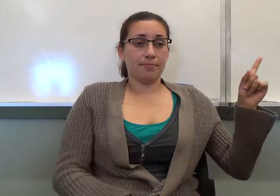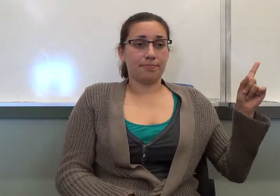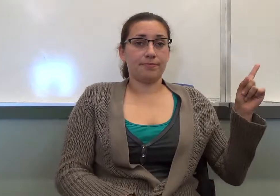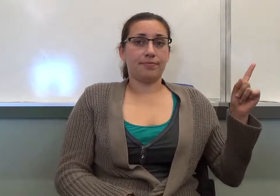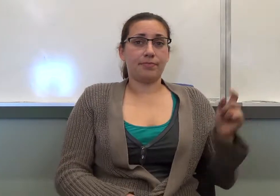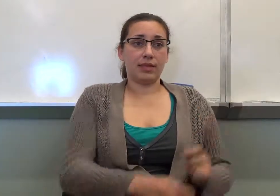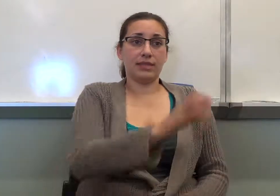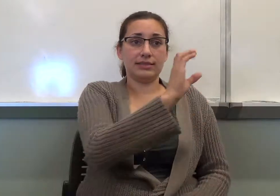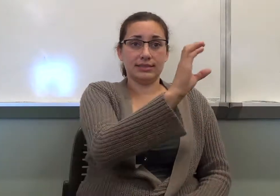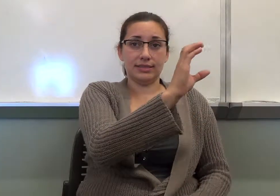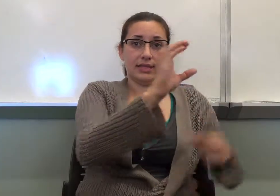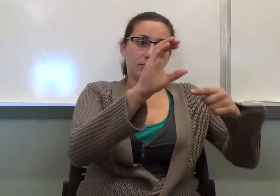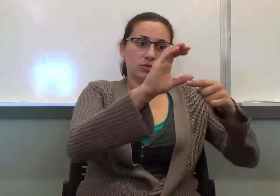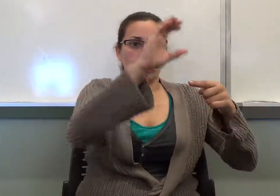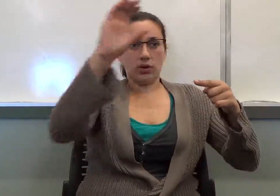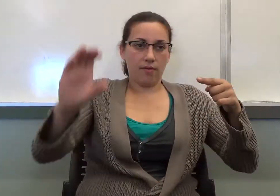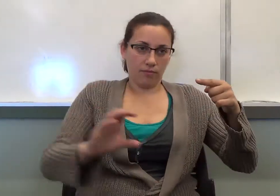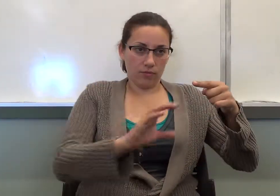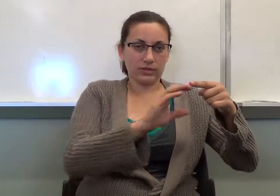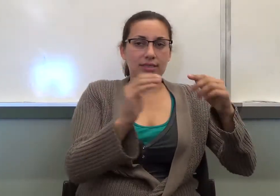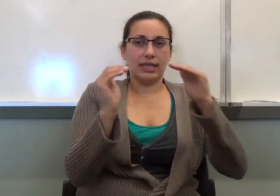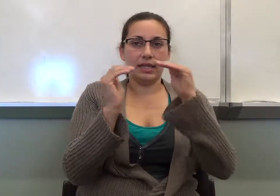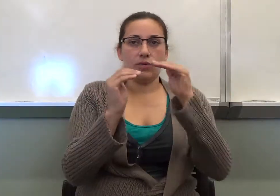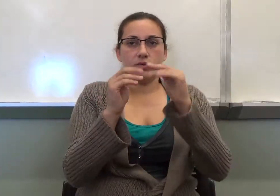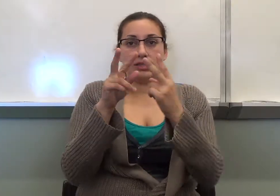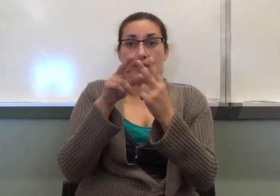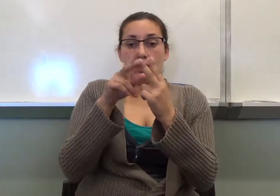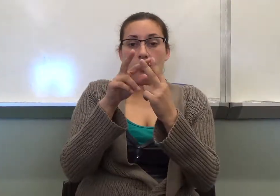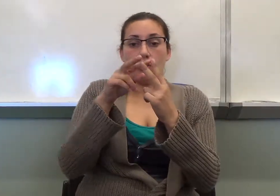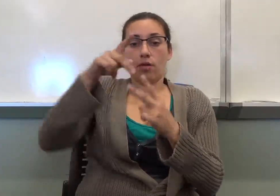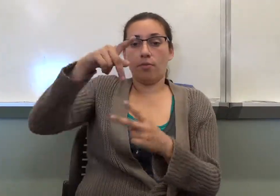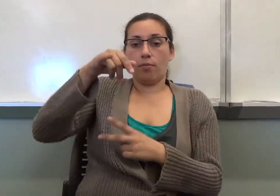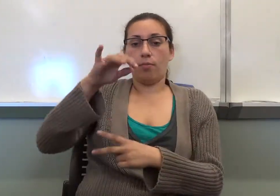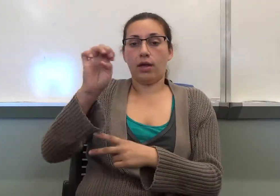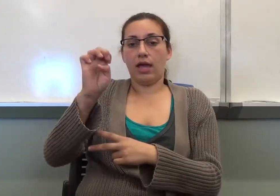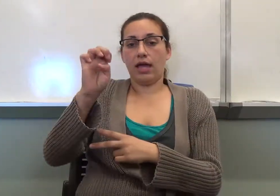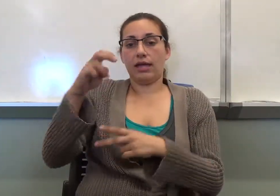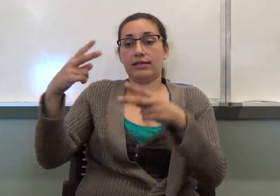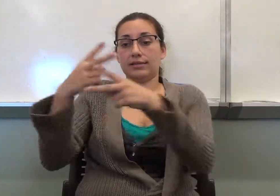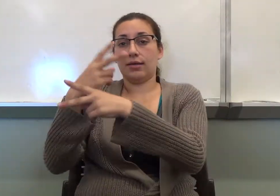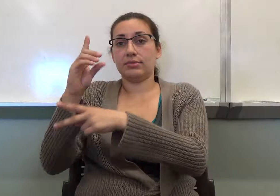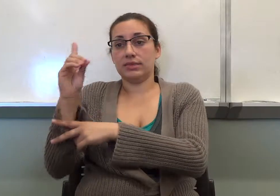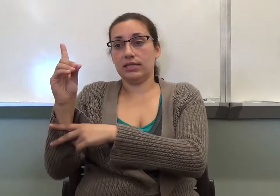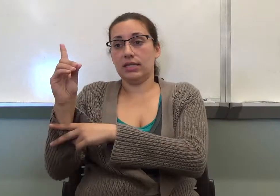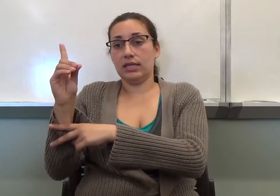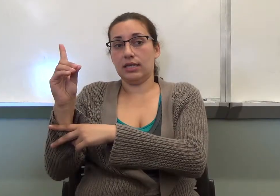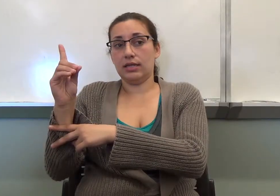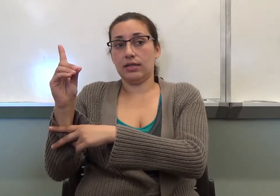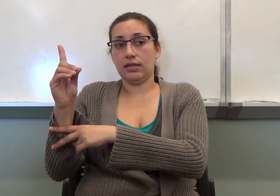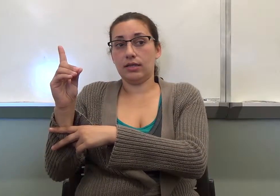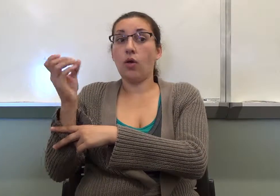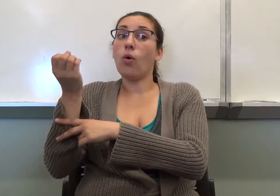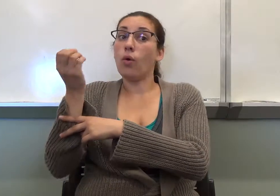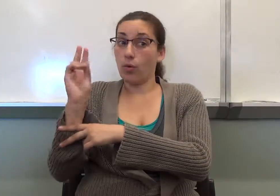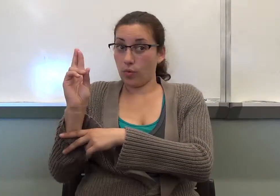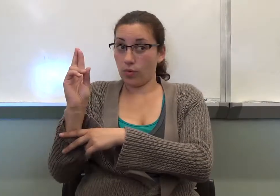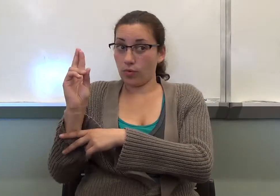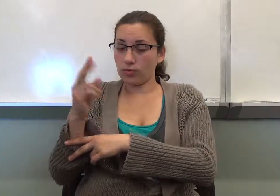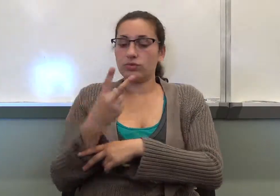circumference, is equal to either pi times d or 2 times pi